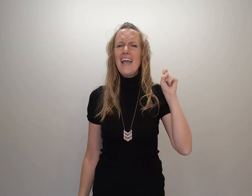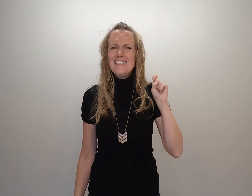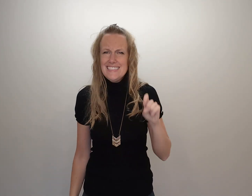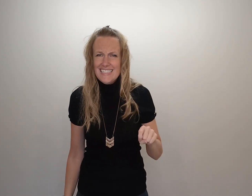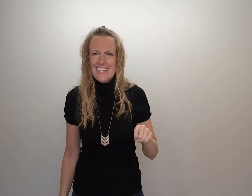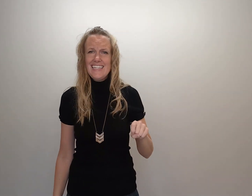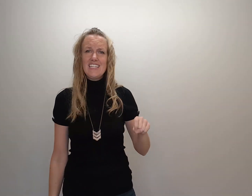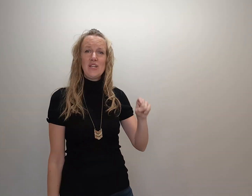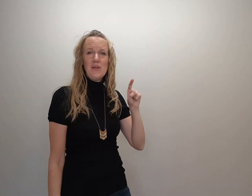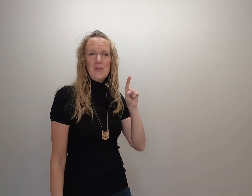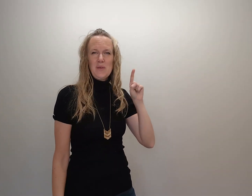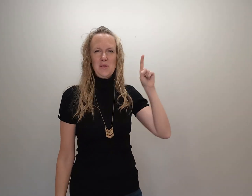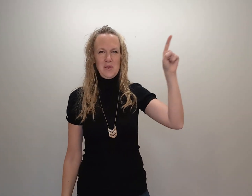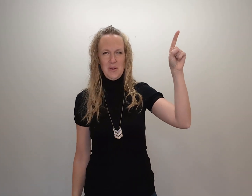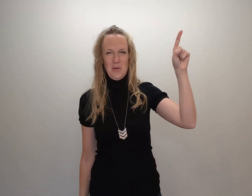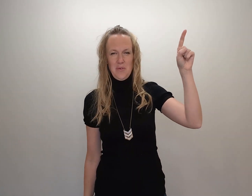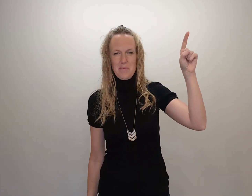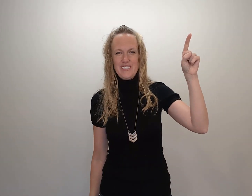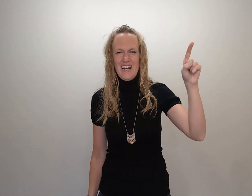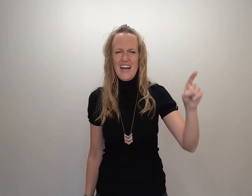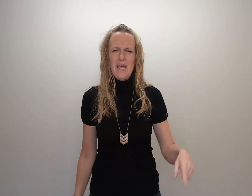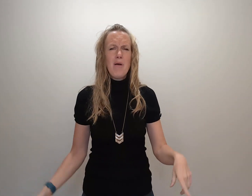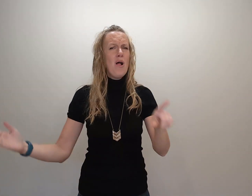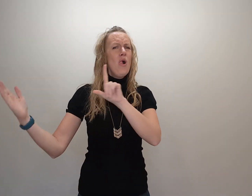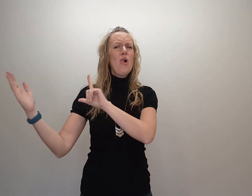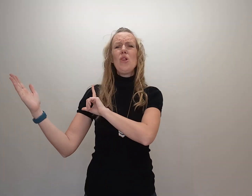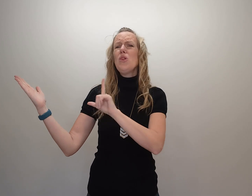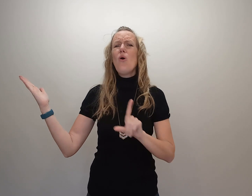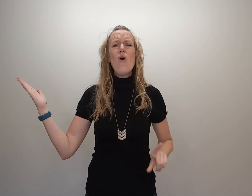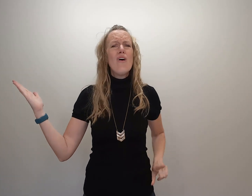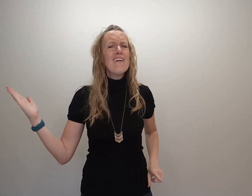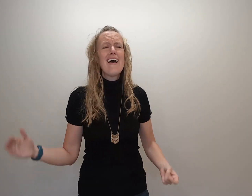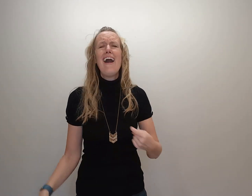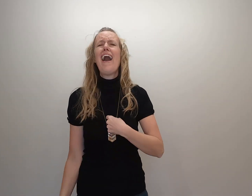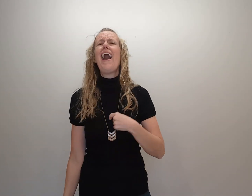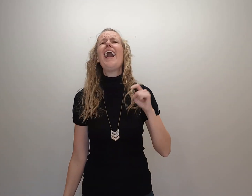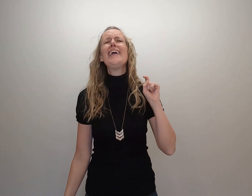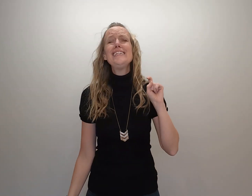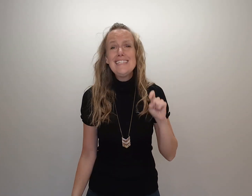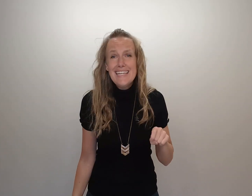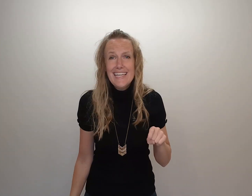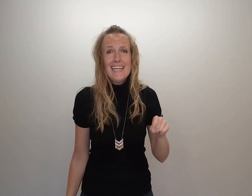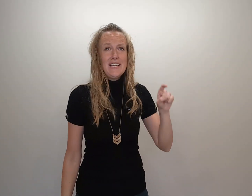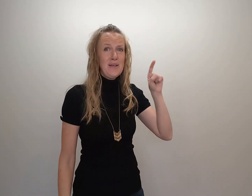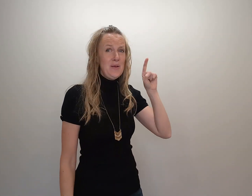I need you. One more time. Lord, I need